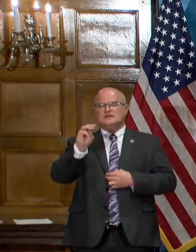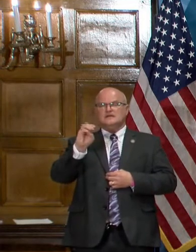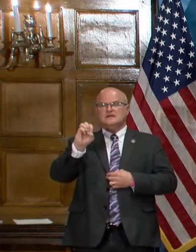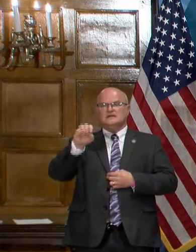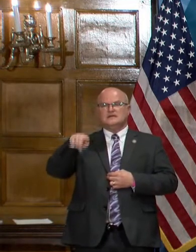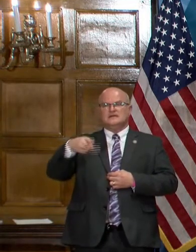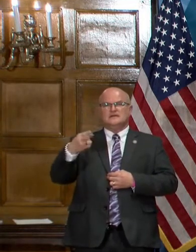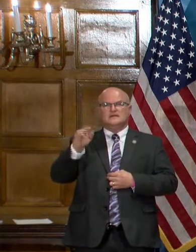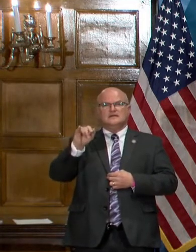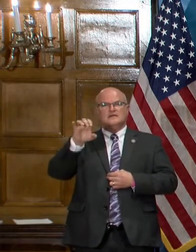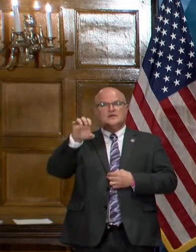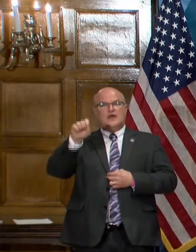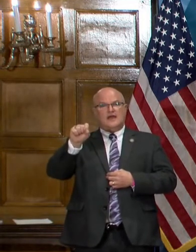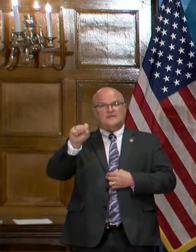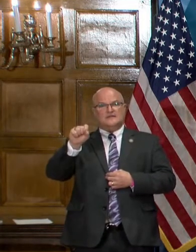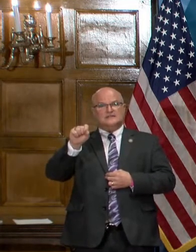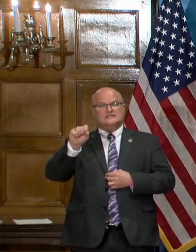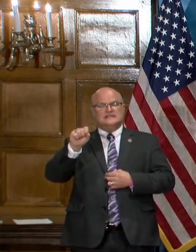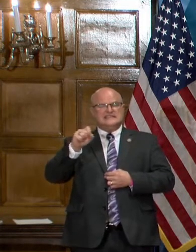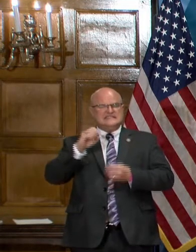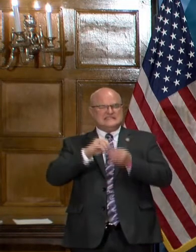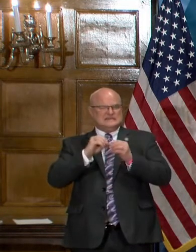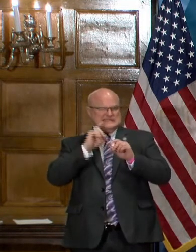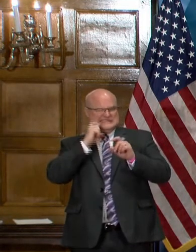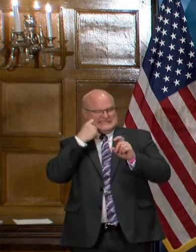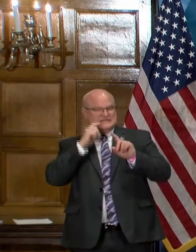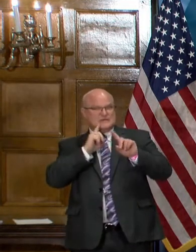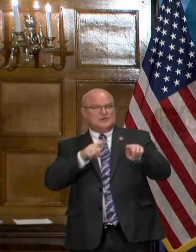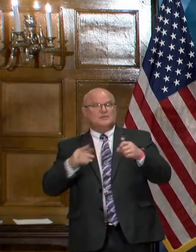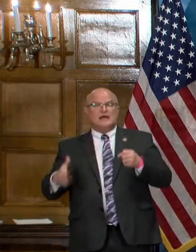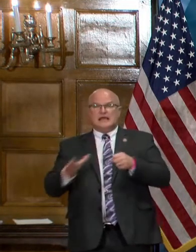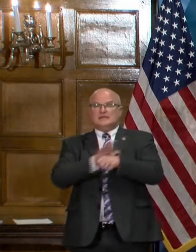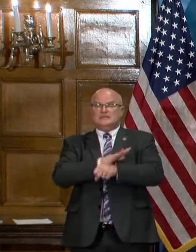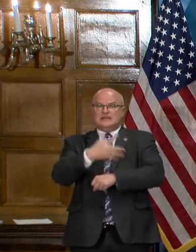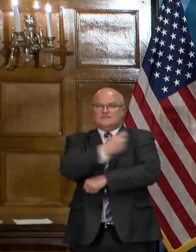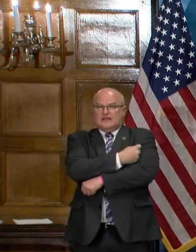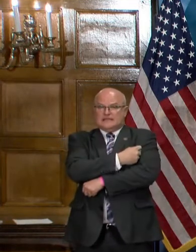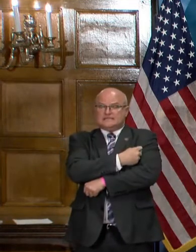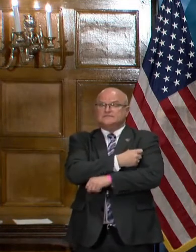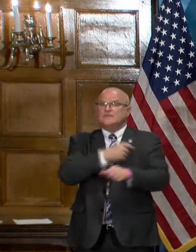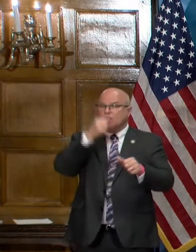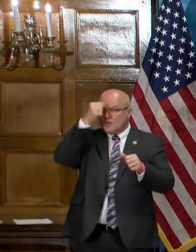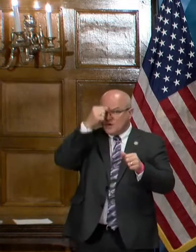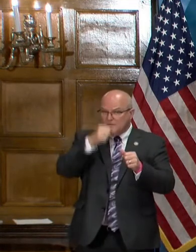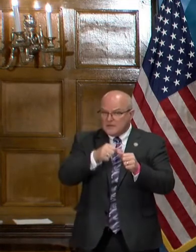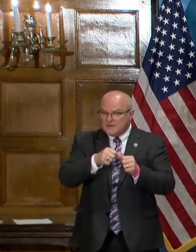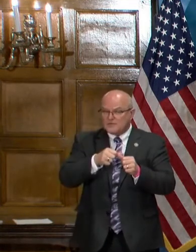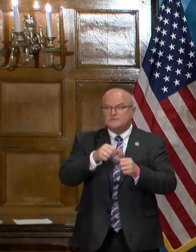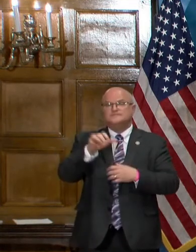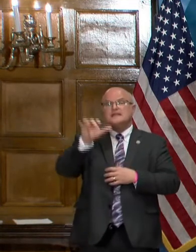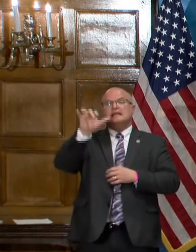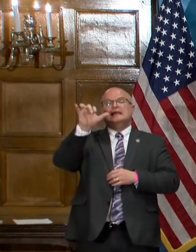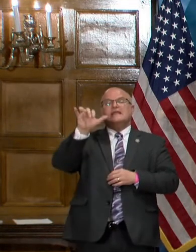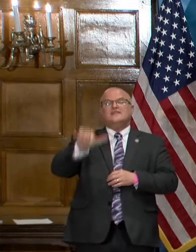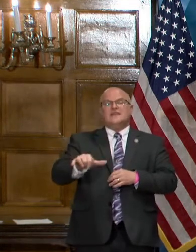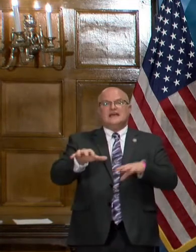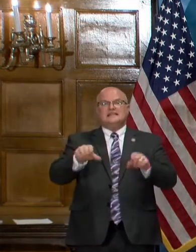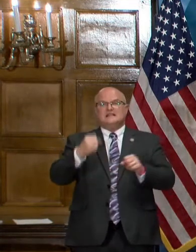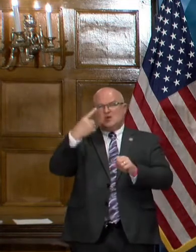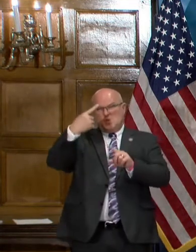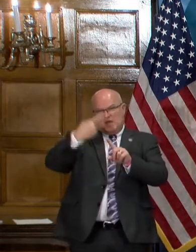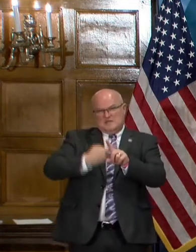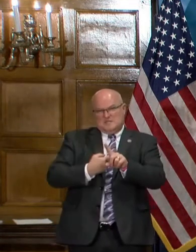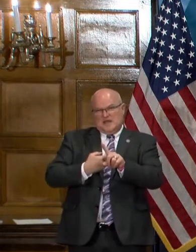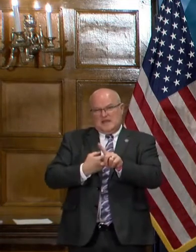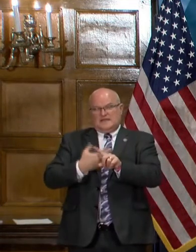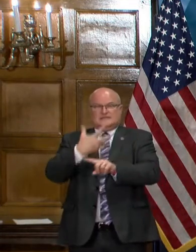know, the number of that was just reported about completely vaccinated. Keep in mind that that takes us a month